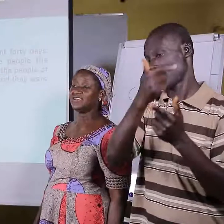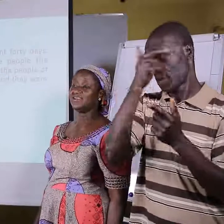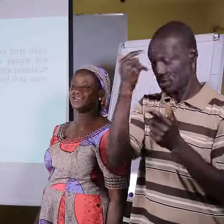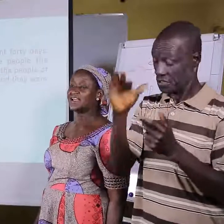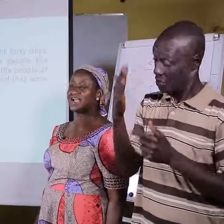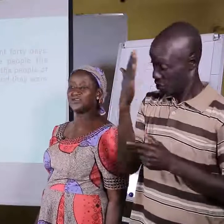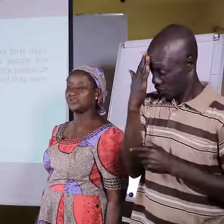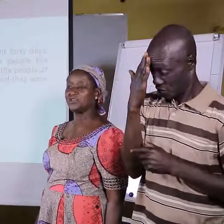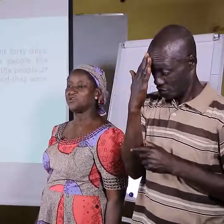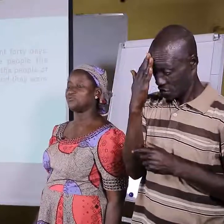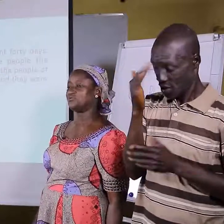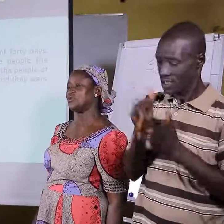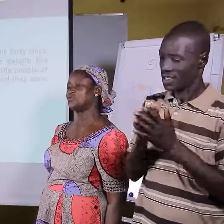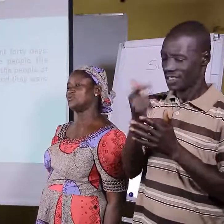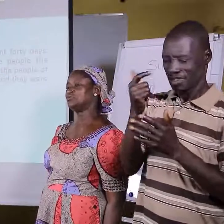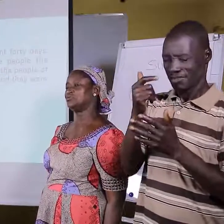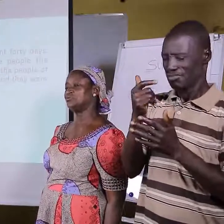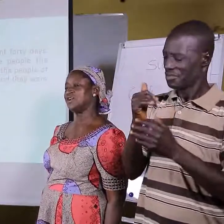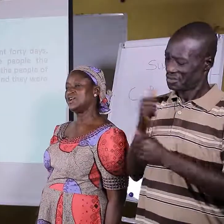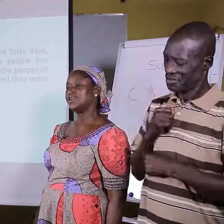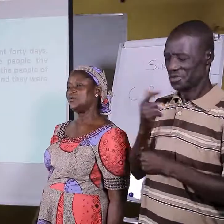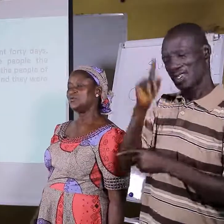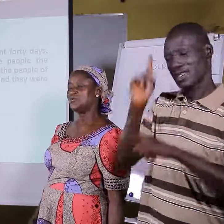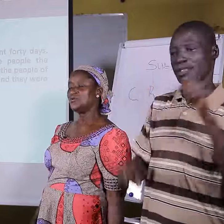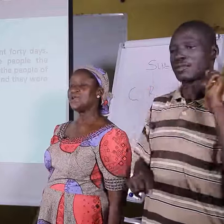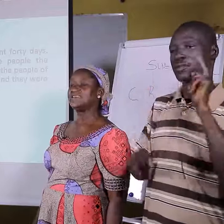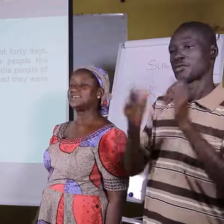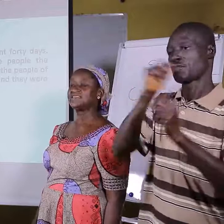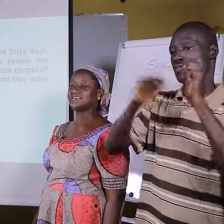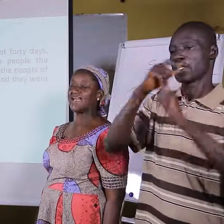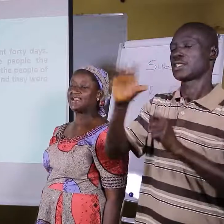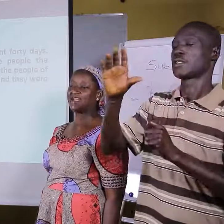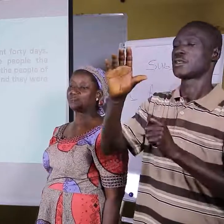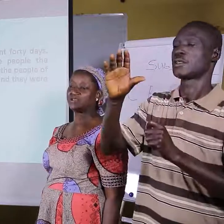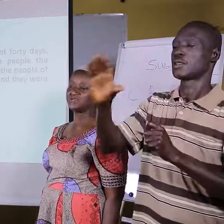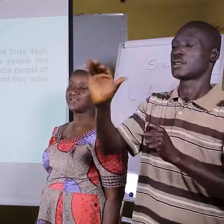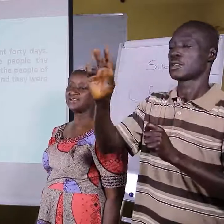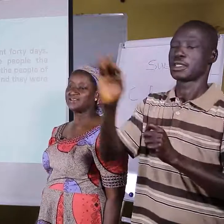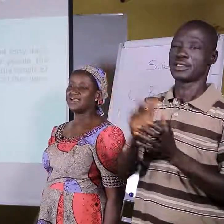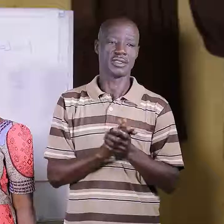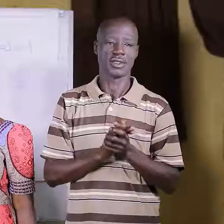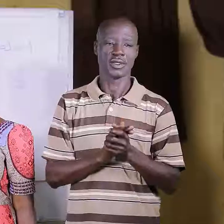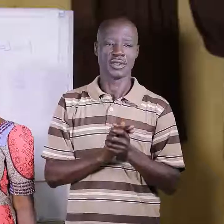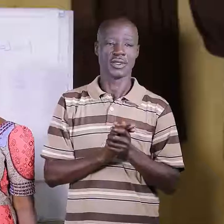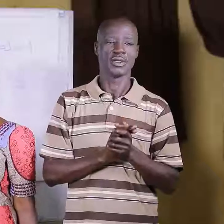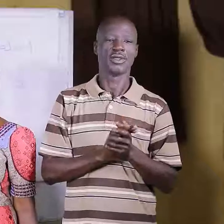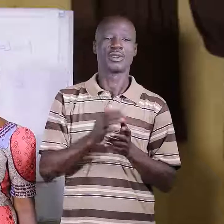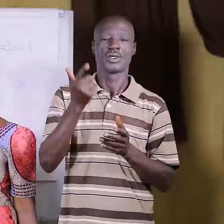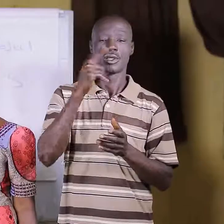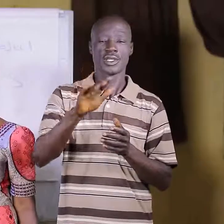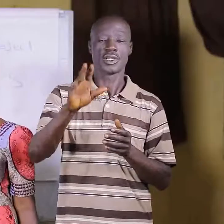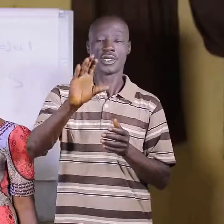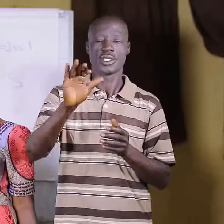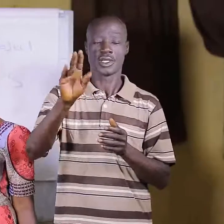militarily they cannot be able to face those people. Who were these Anak, my students? The Anak